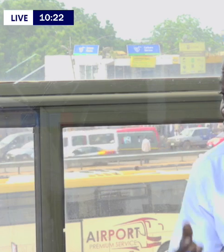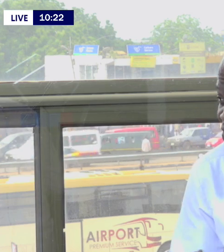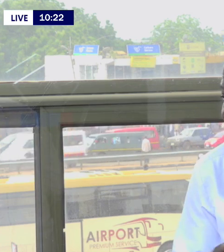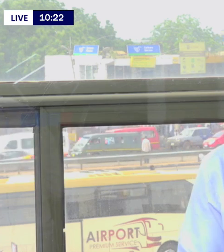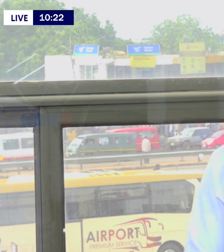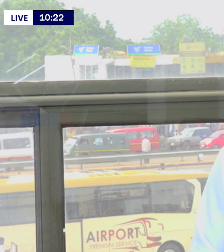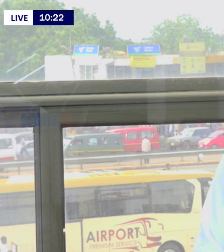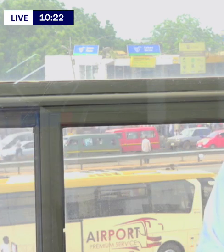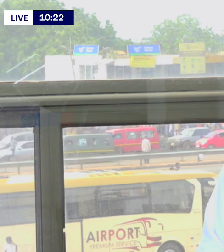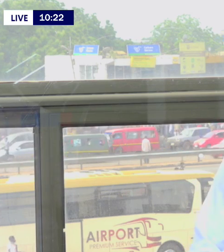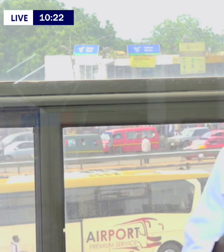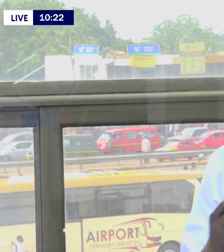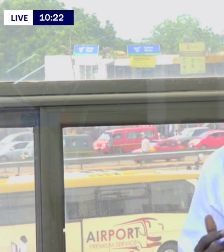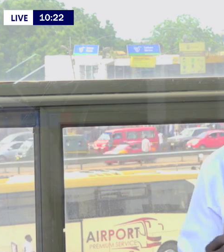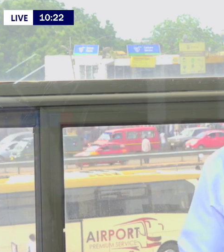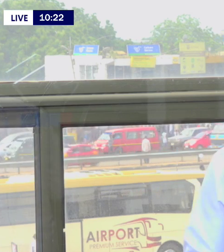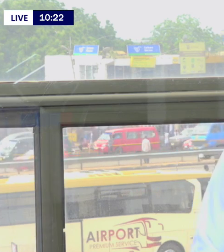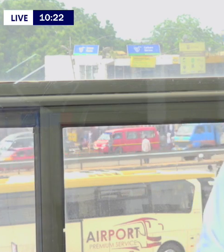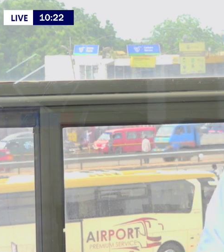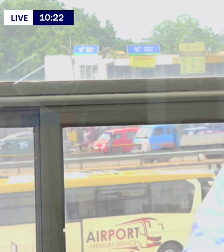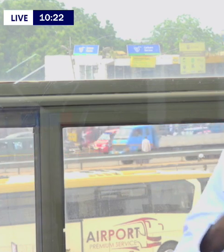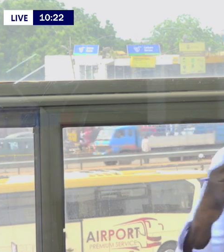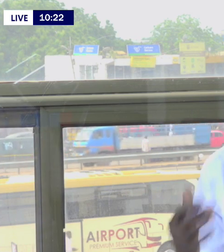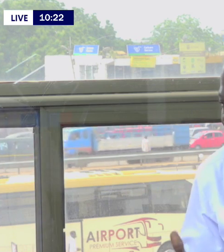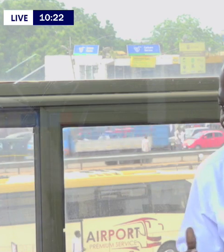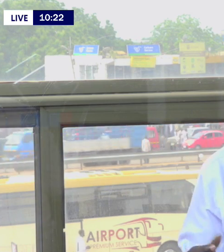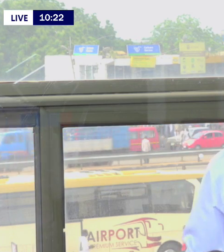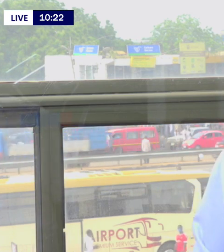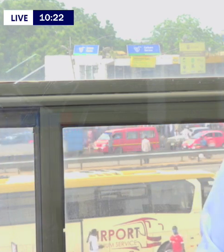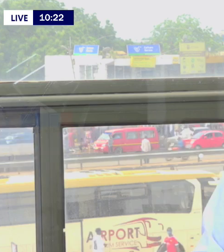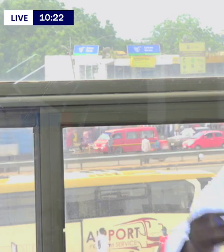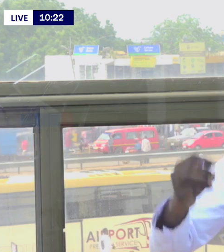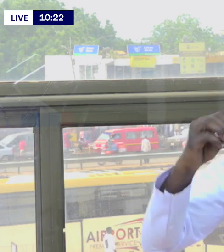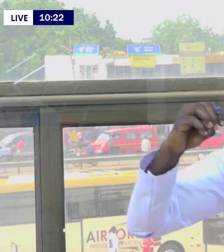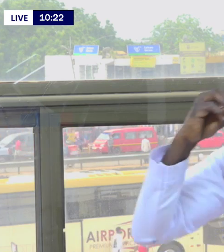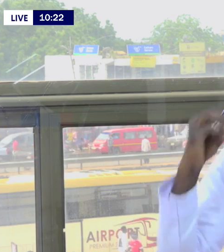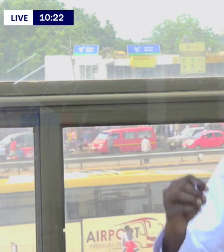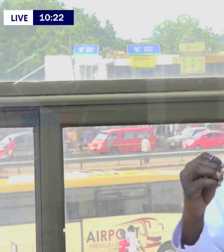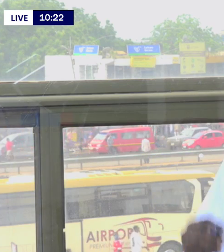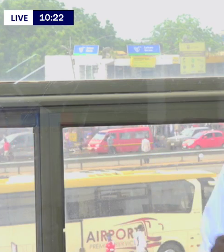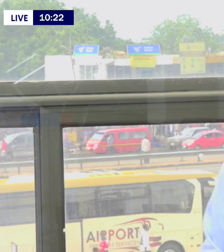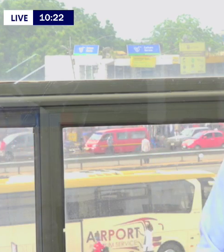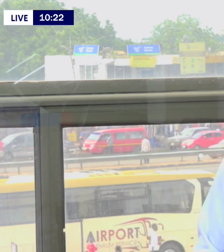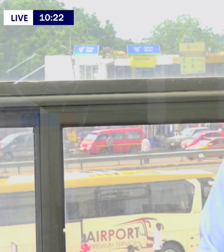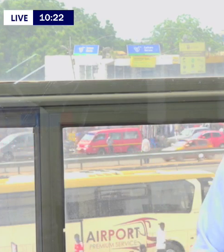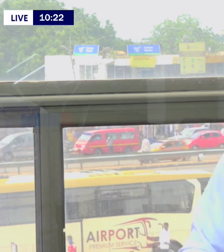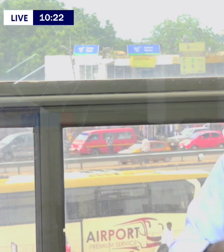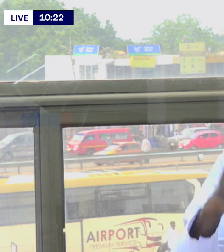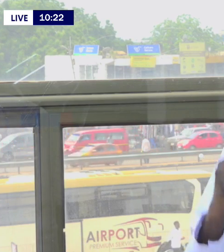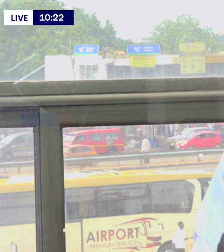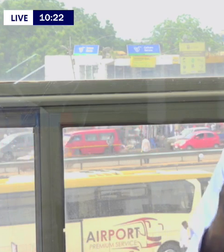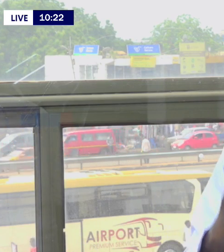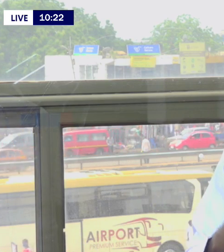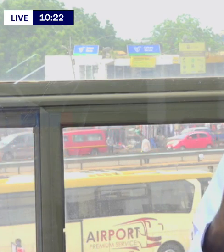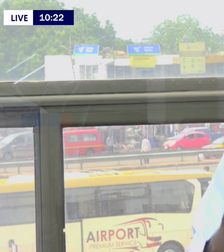be a way, be a Nipa net to coin, be a Nipa net if you on Tiapo. But if over 30% of